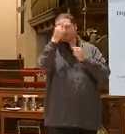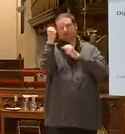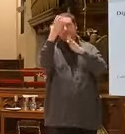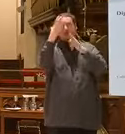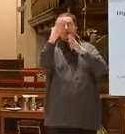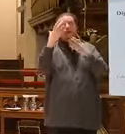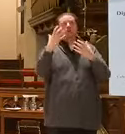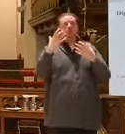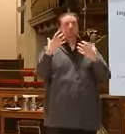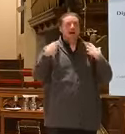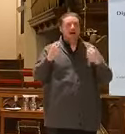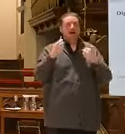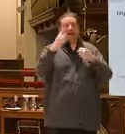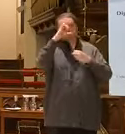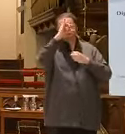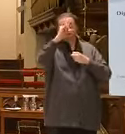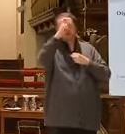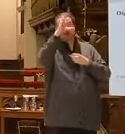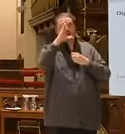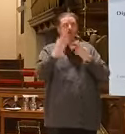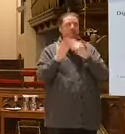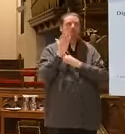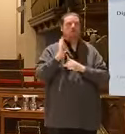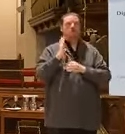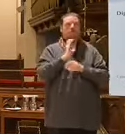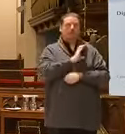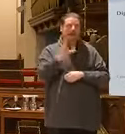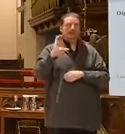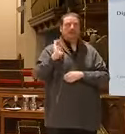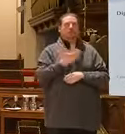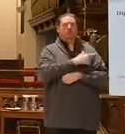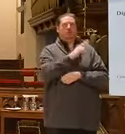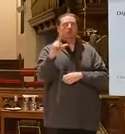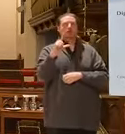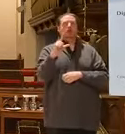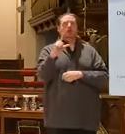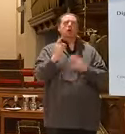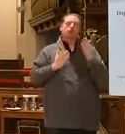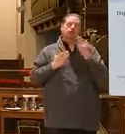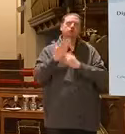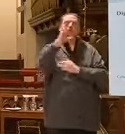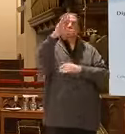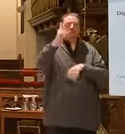and Eternal God, through Christ our Lord. For through his